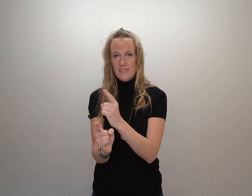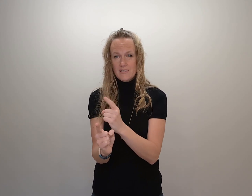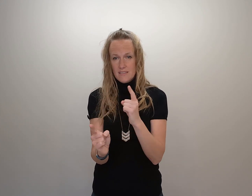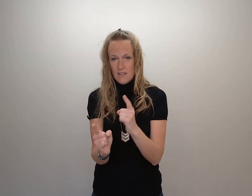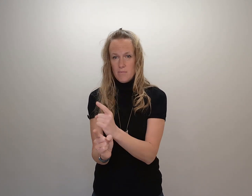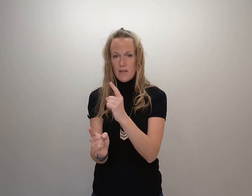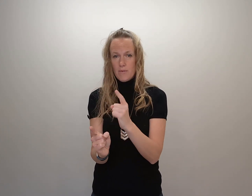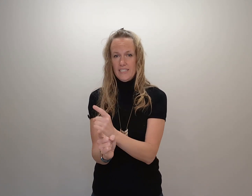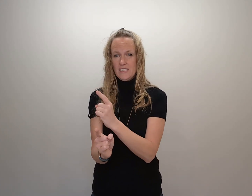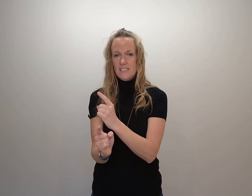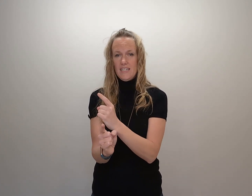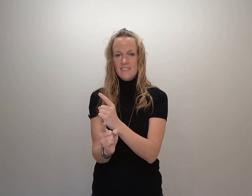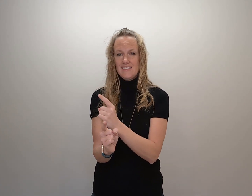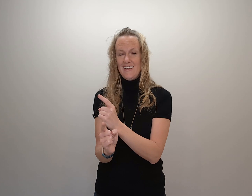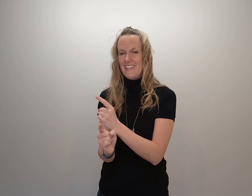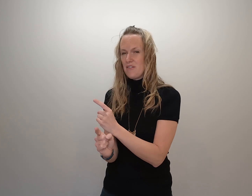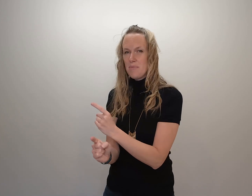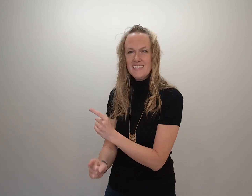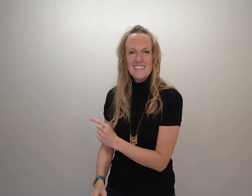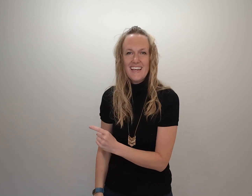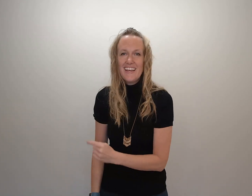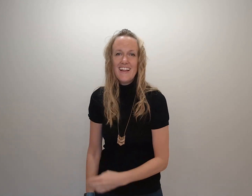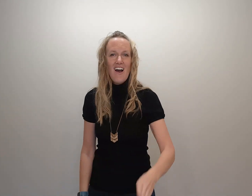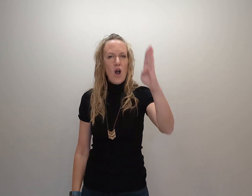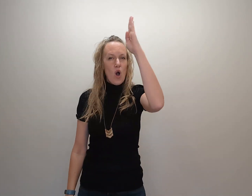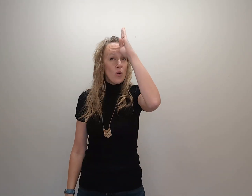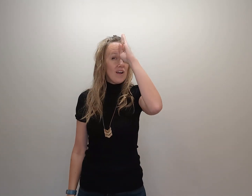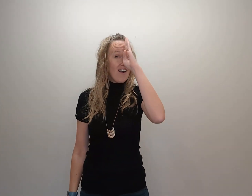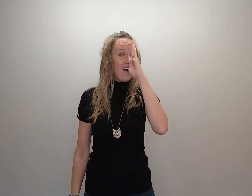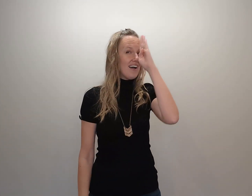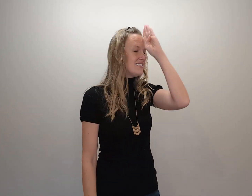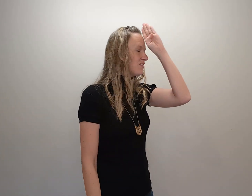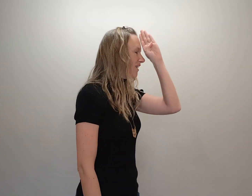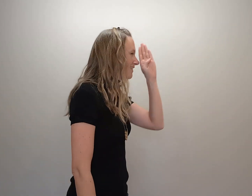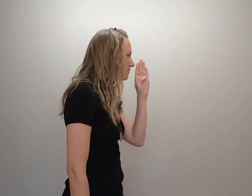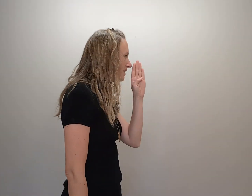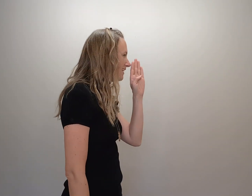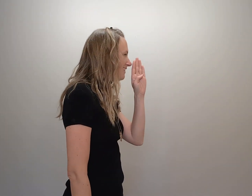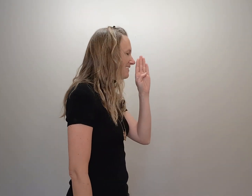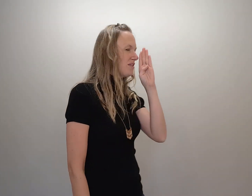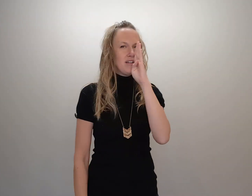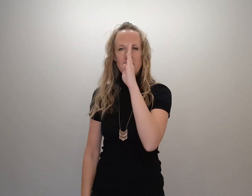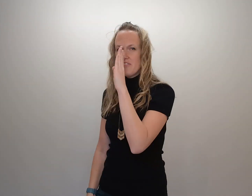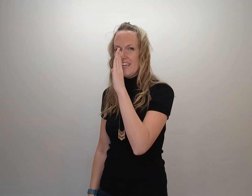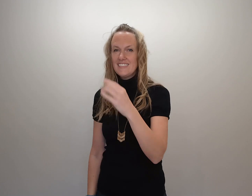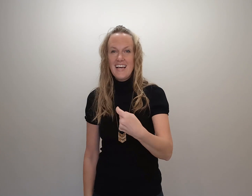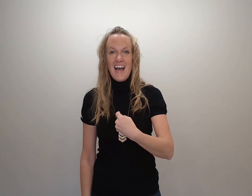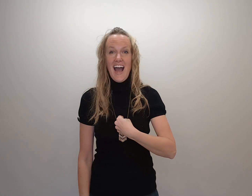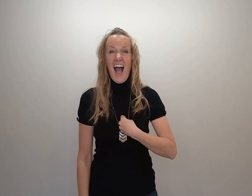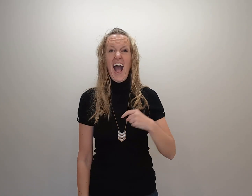twice. My righteousness, and then it repeats again. Oh God, so God is a B down the middle of your face.